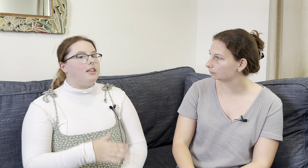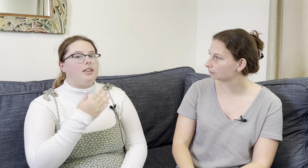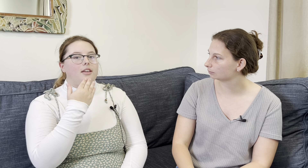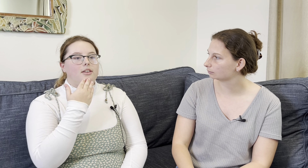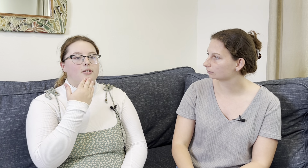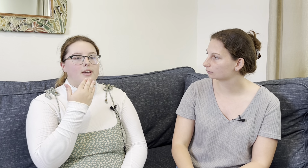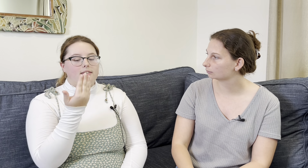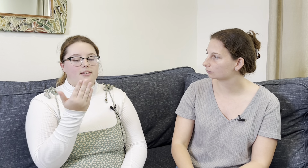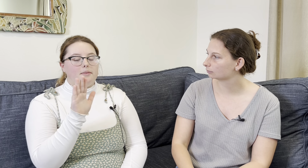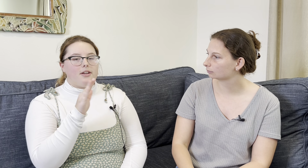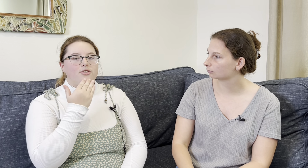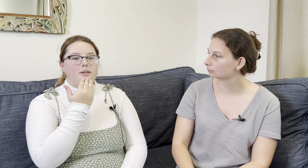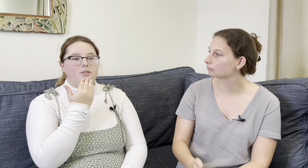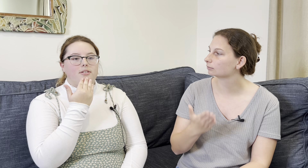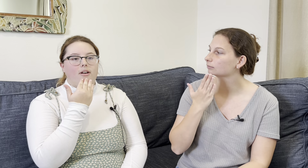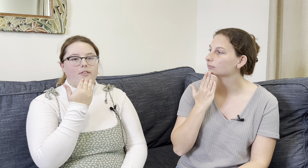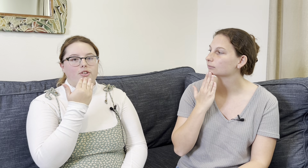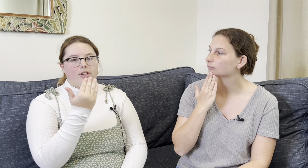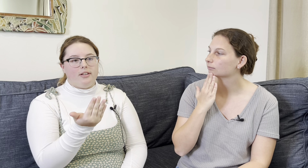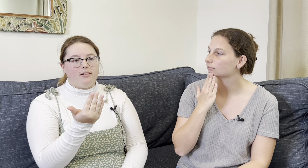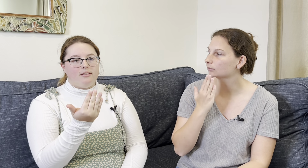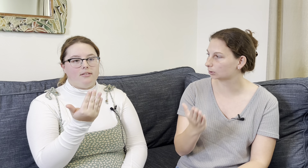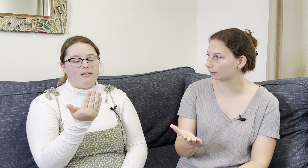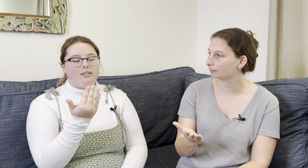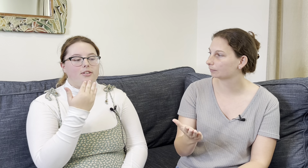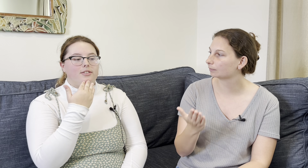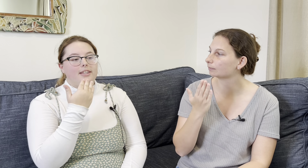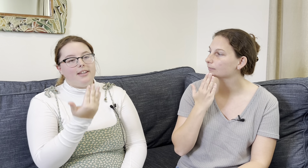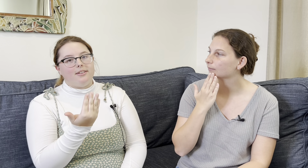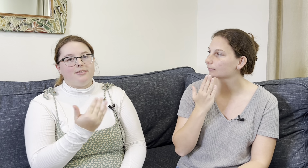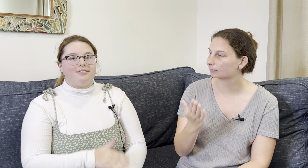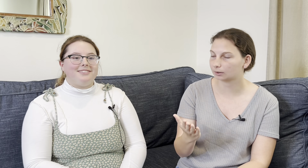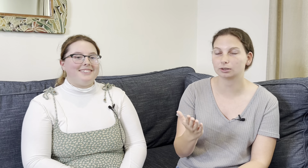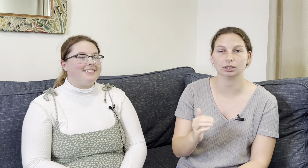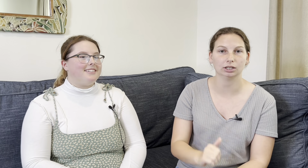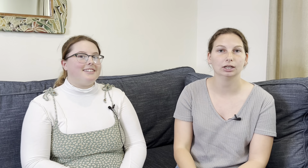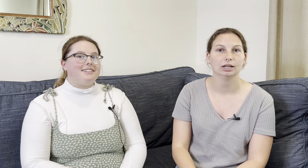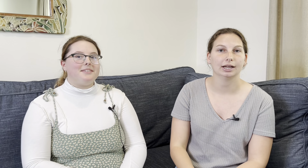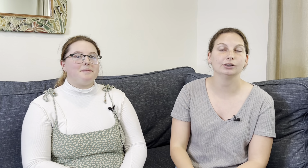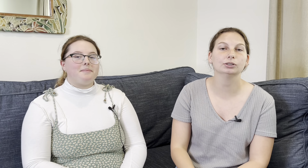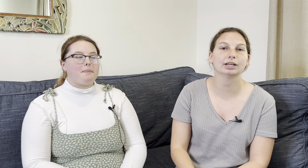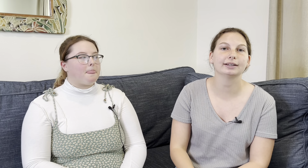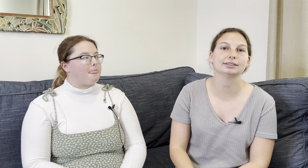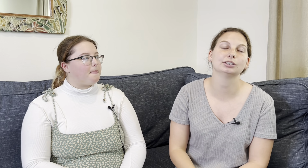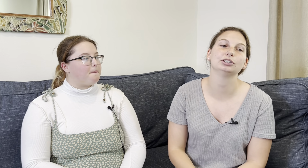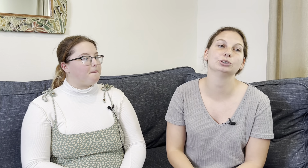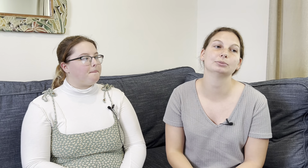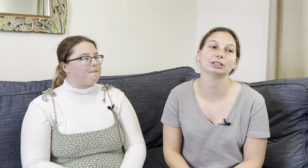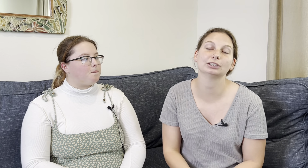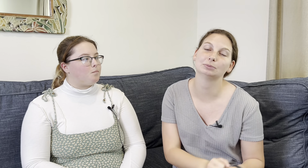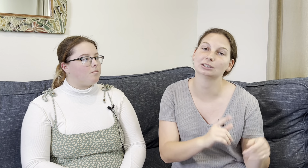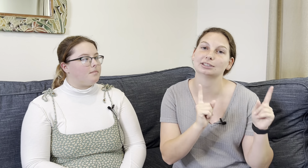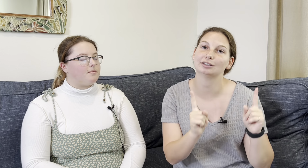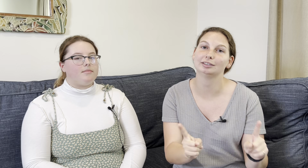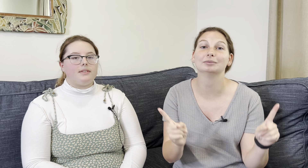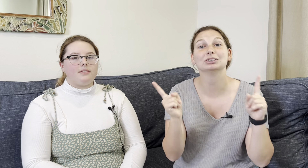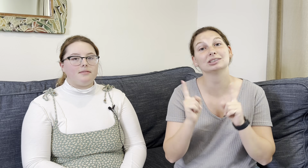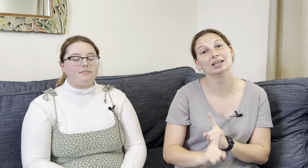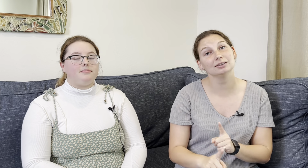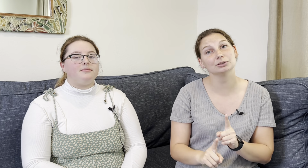Thank you. It's the same hand shape, just off your chin. Okay. So, thank you. All right. And those I like to use with my kids because I like them to say those